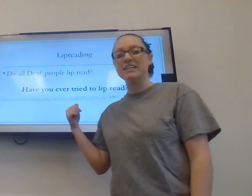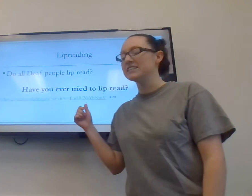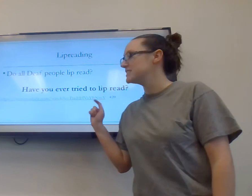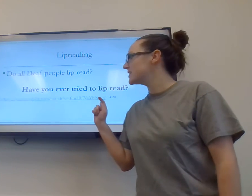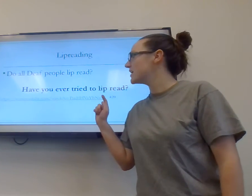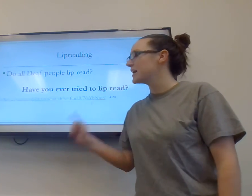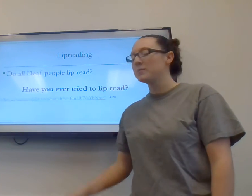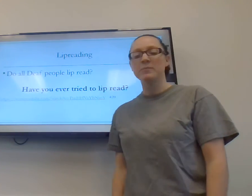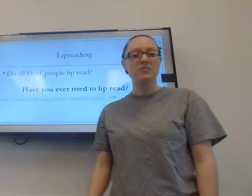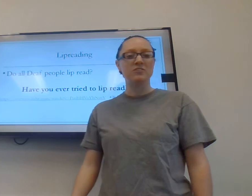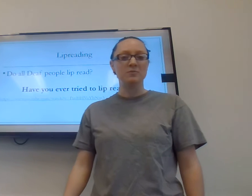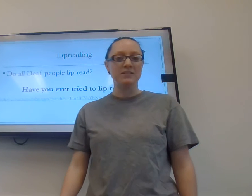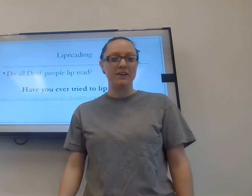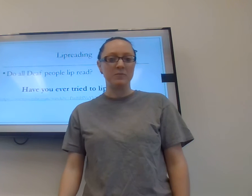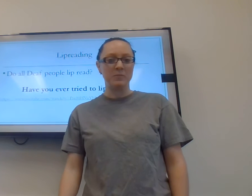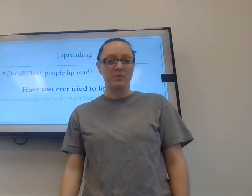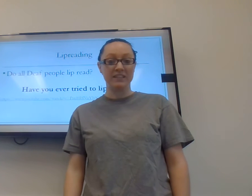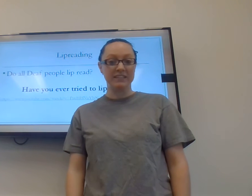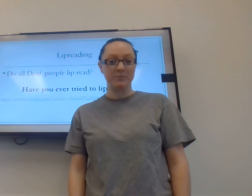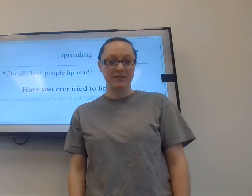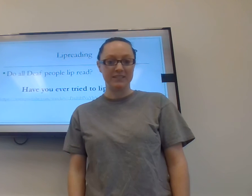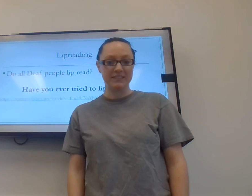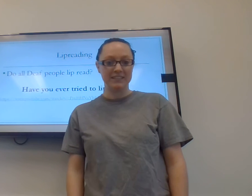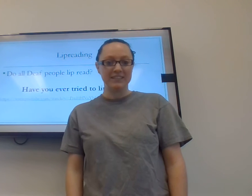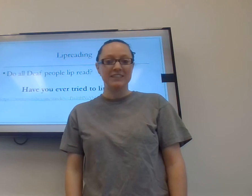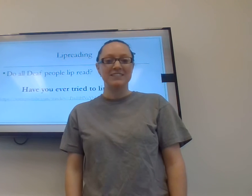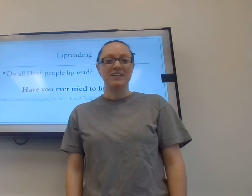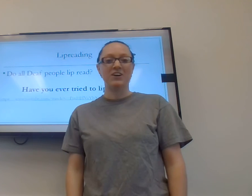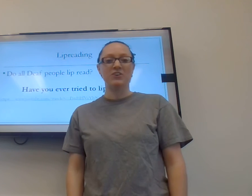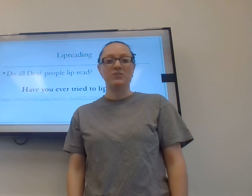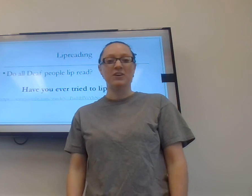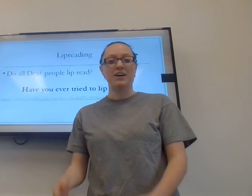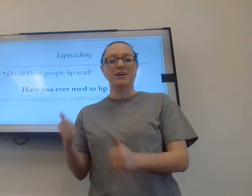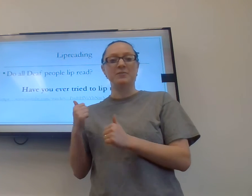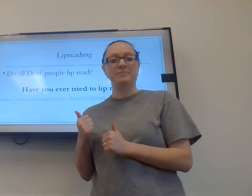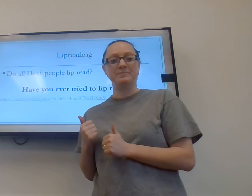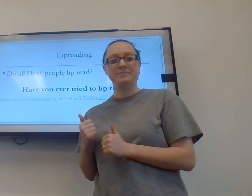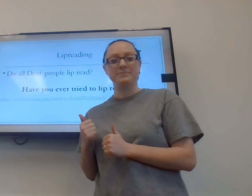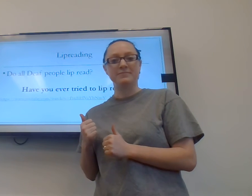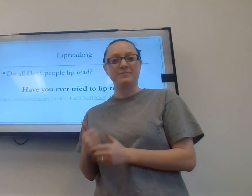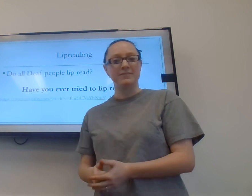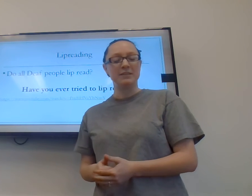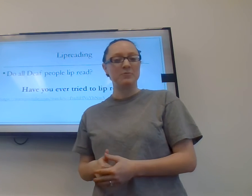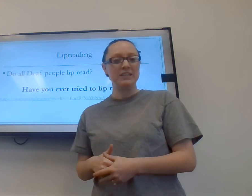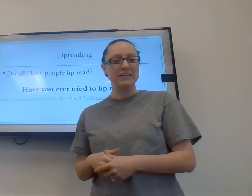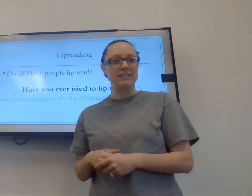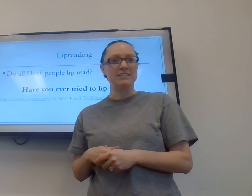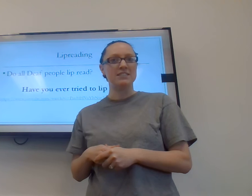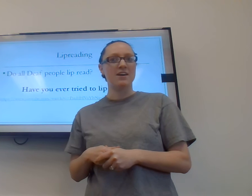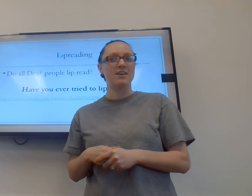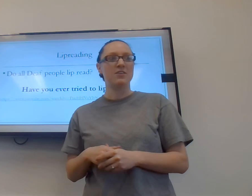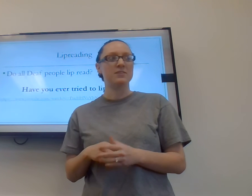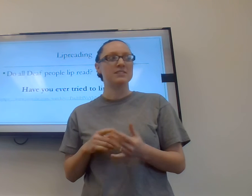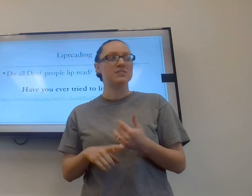is a lot of people assume that deaf people can lip read. So lip reading is not always